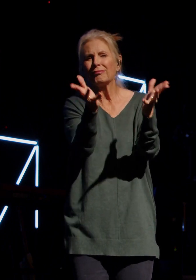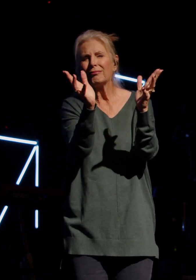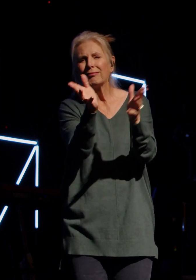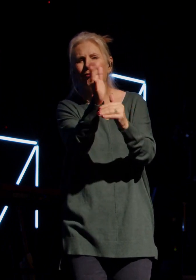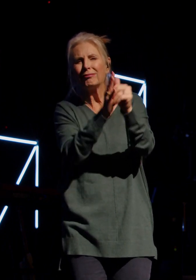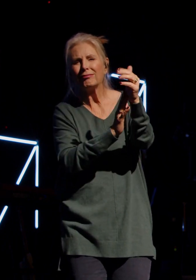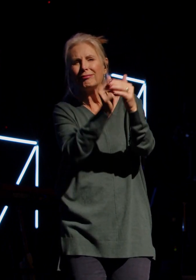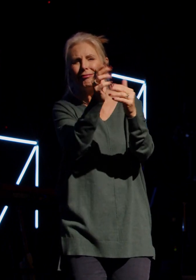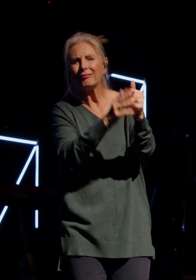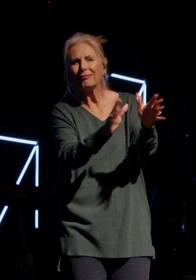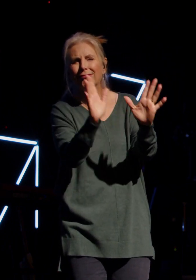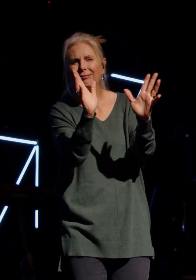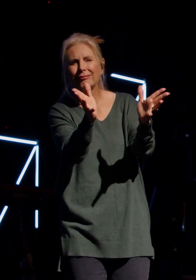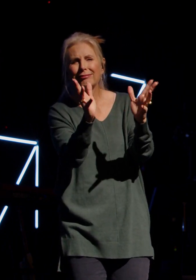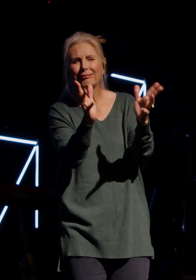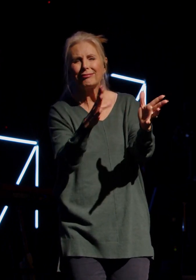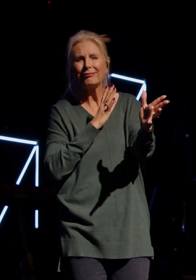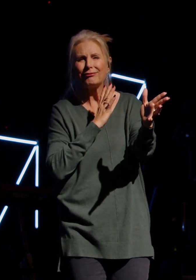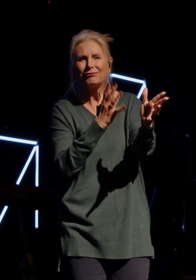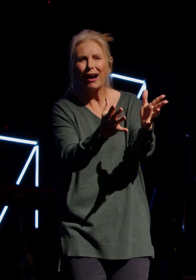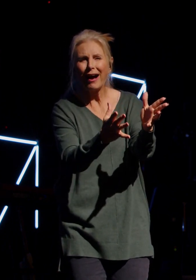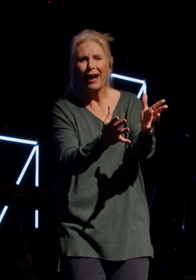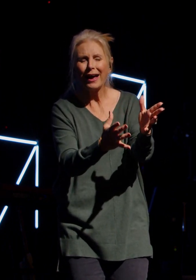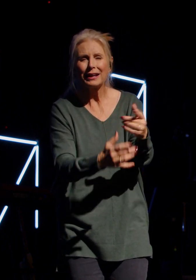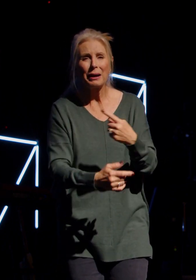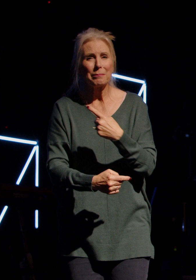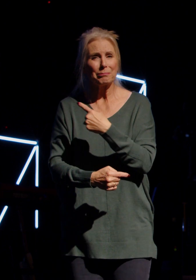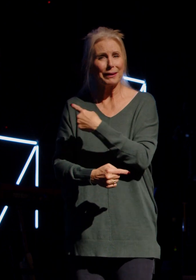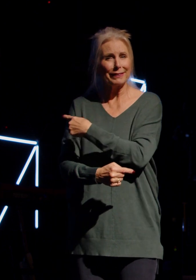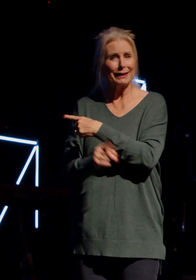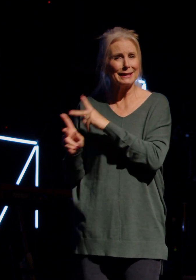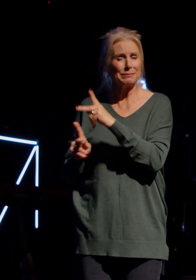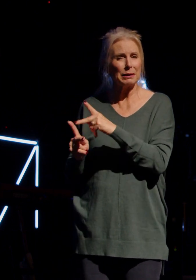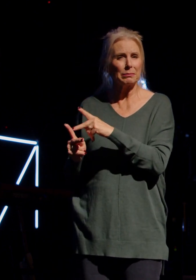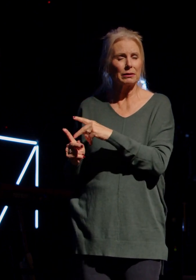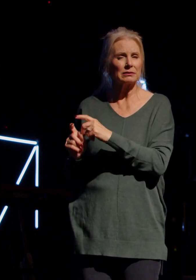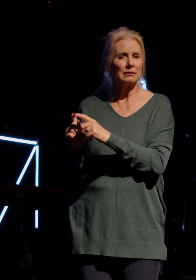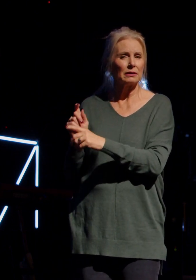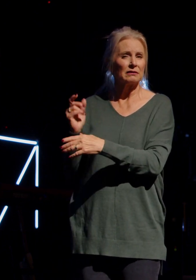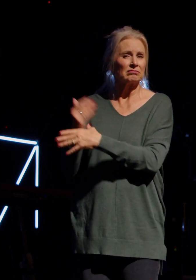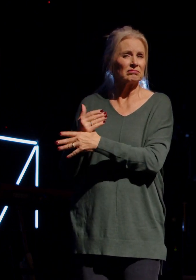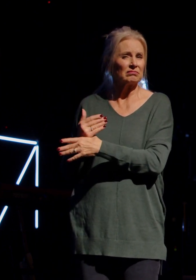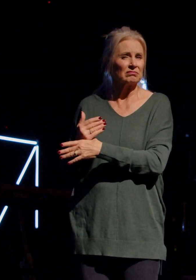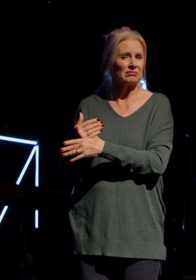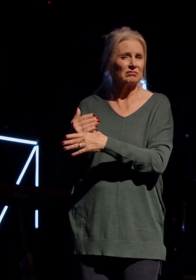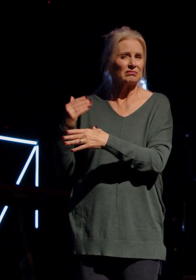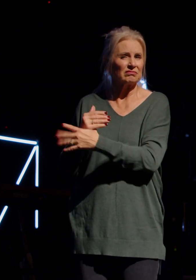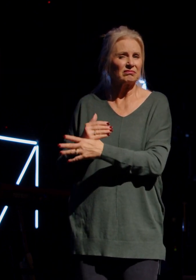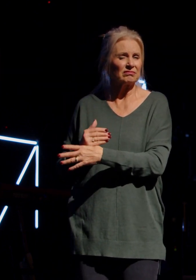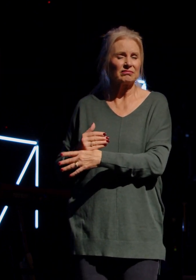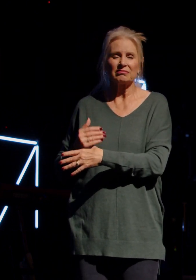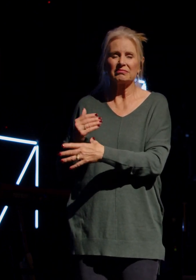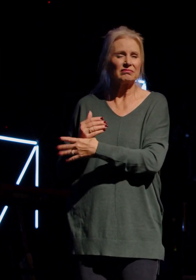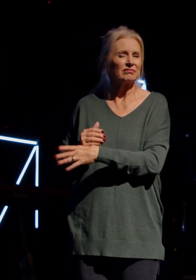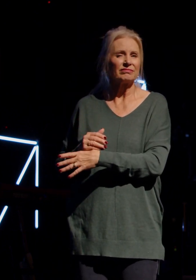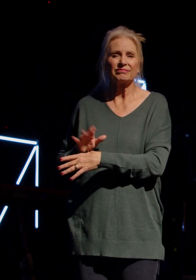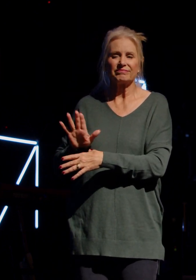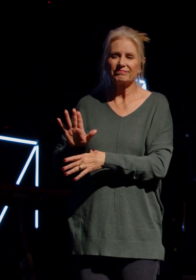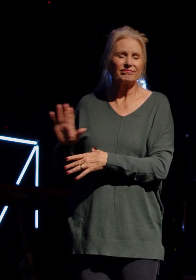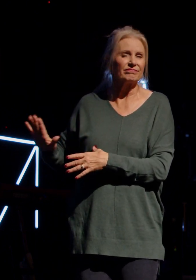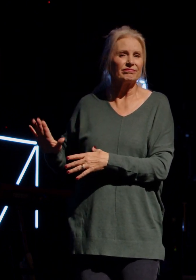Jesus' nerves. But the people that Jesus just loves, the ones that he just cares for, who just